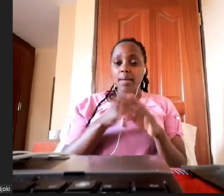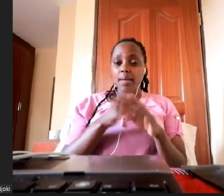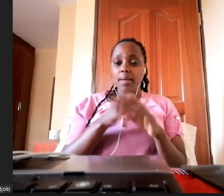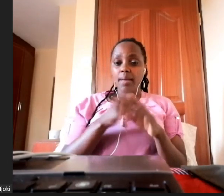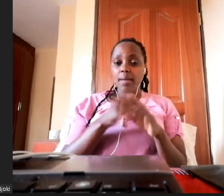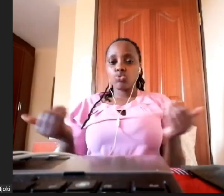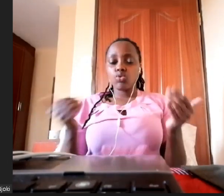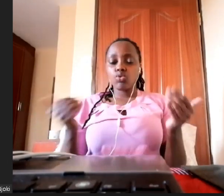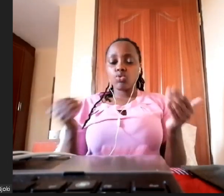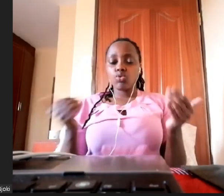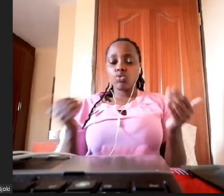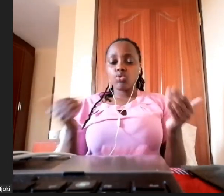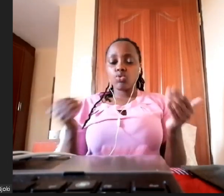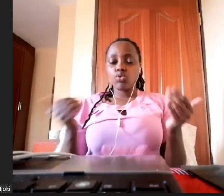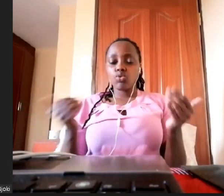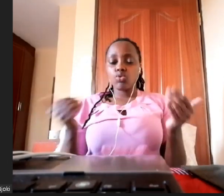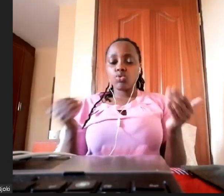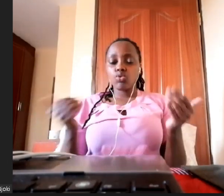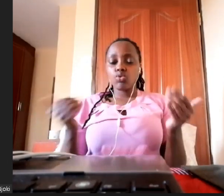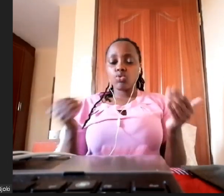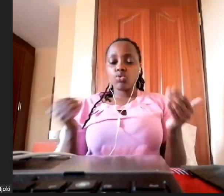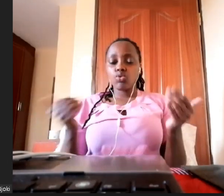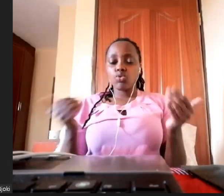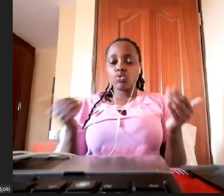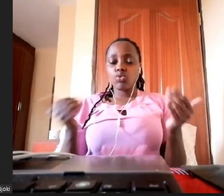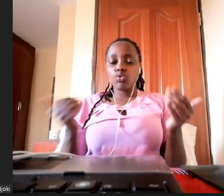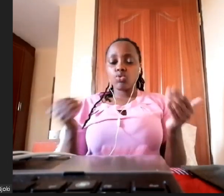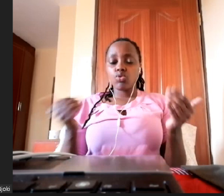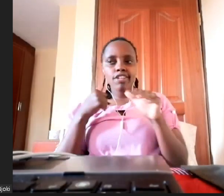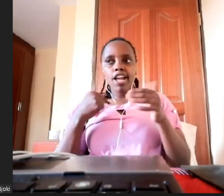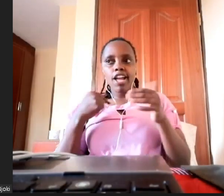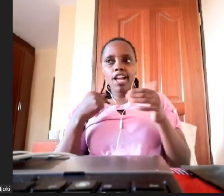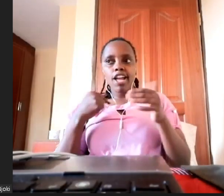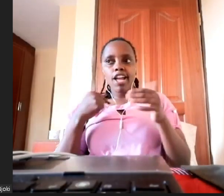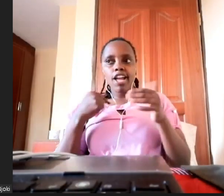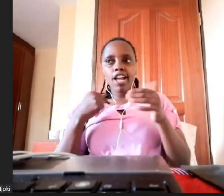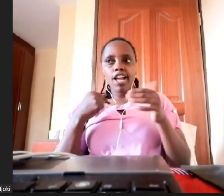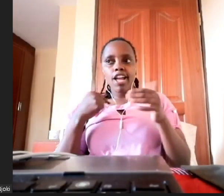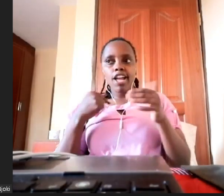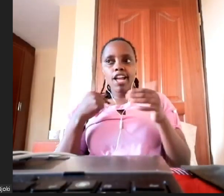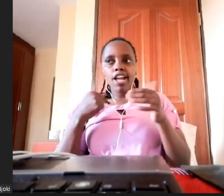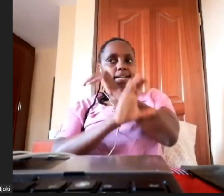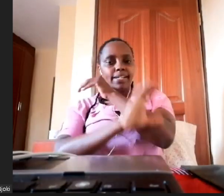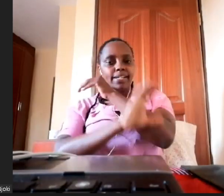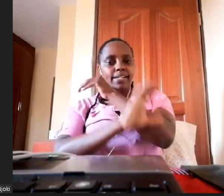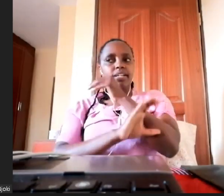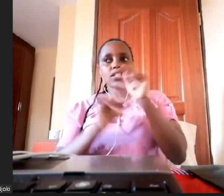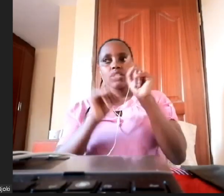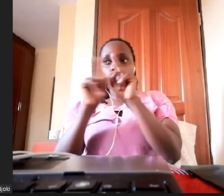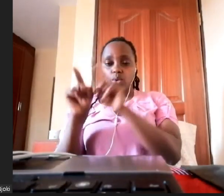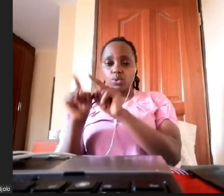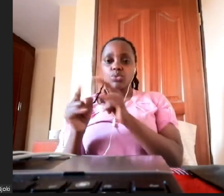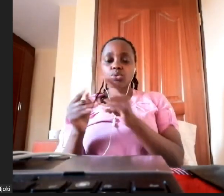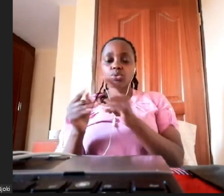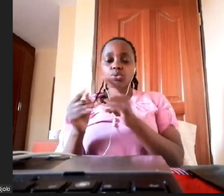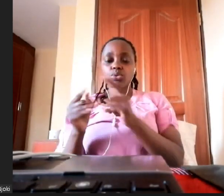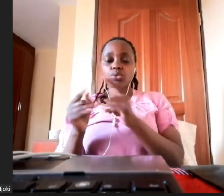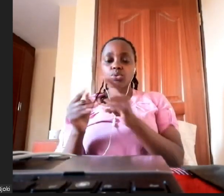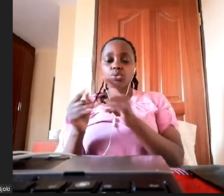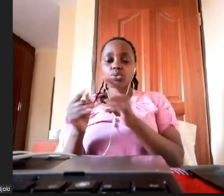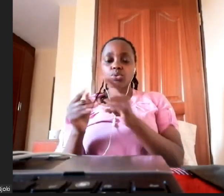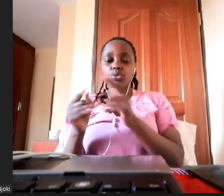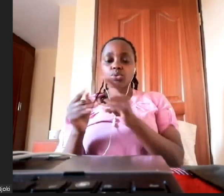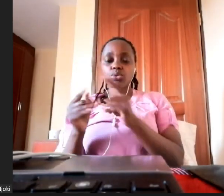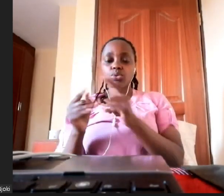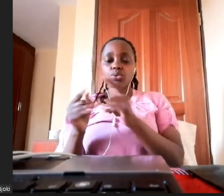children's rights, we should also think about them having a bright future in the country. We also